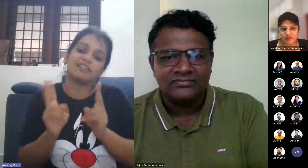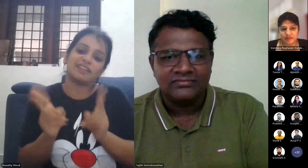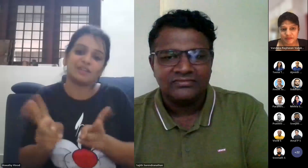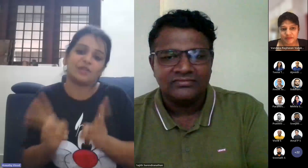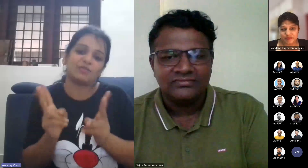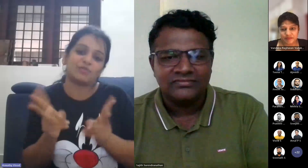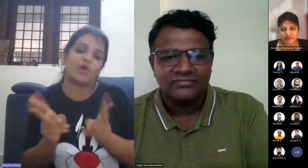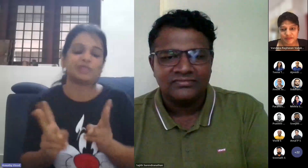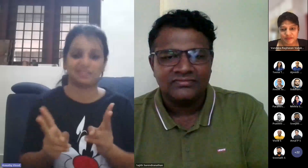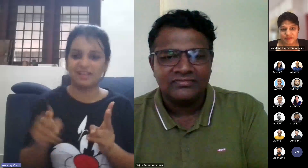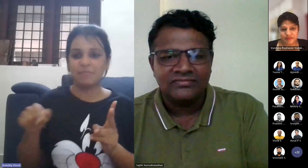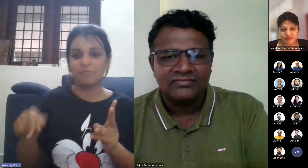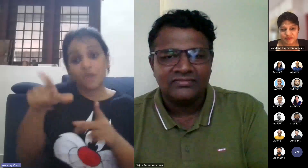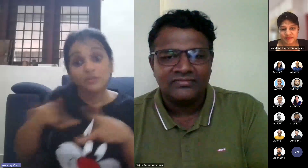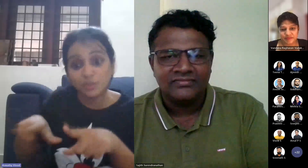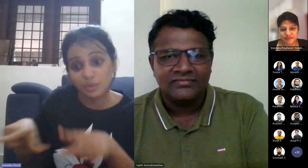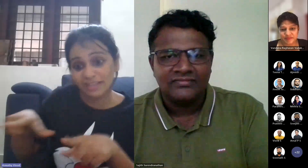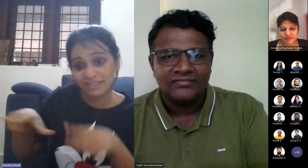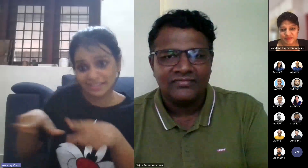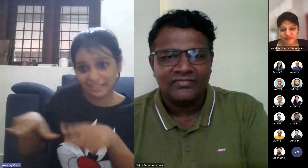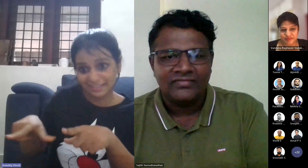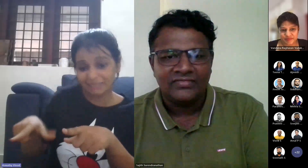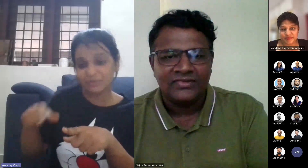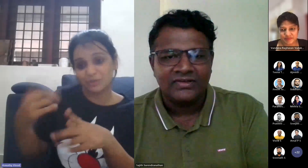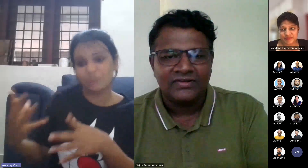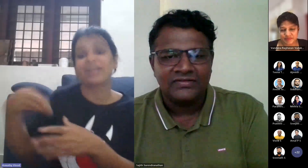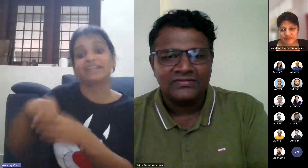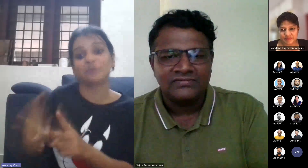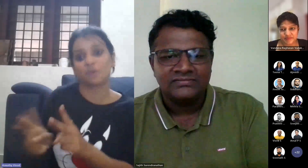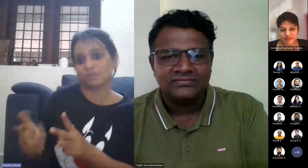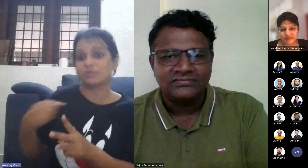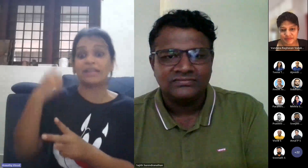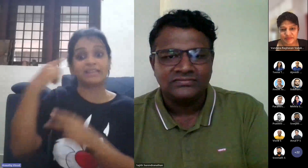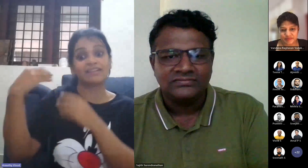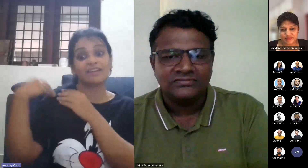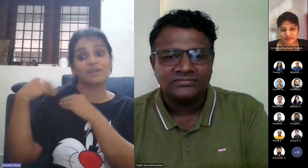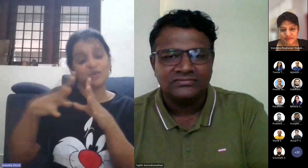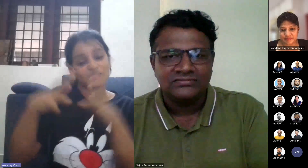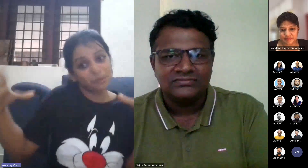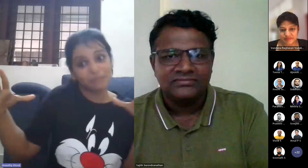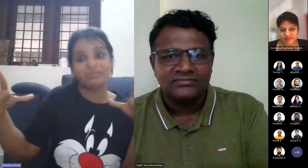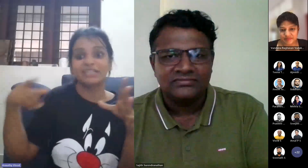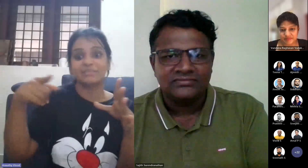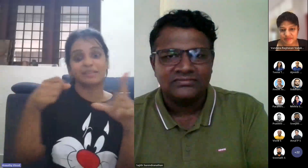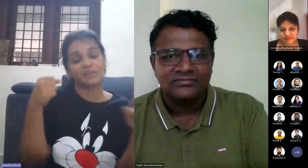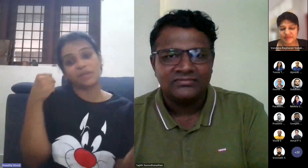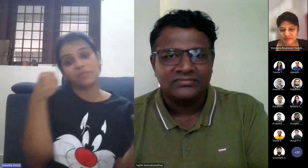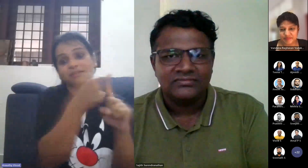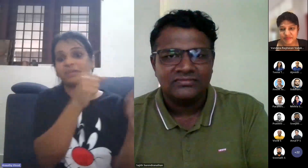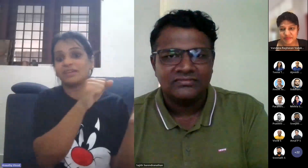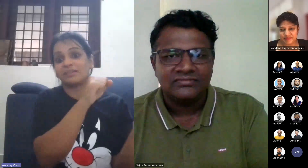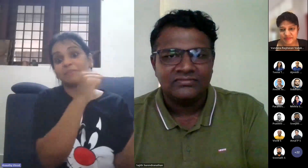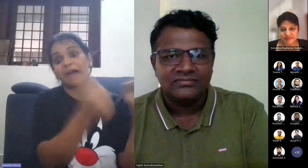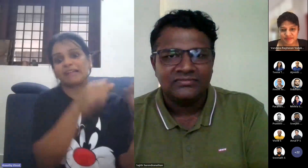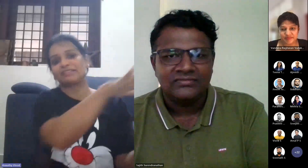becomes normal because of you as designers, because you've made it normal. So I think your responsibility is big and you can